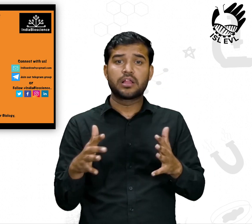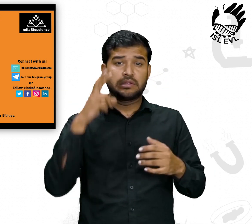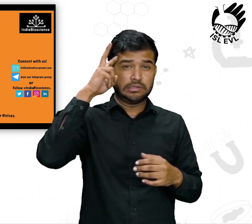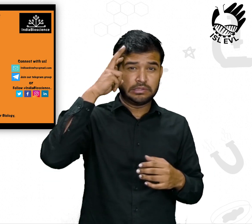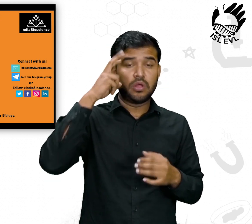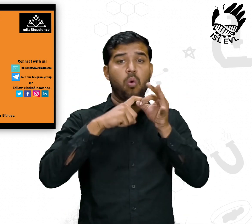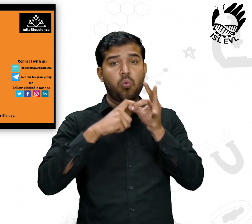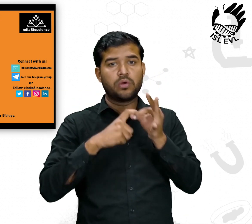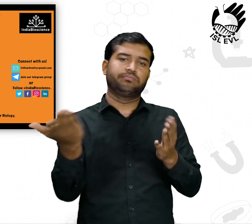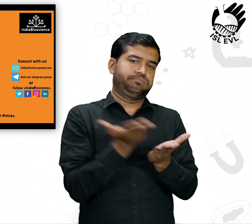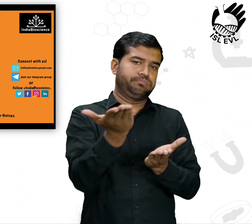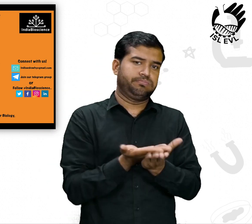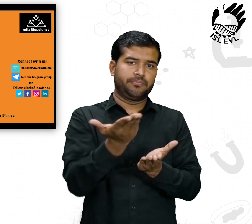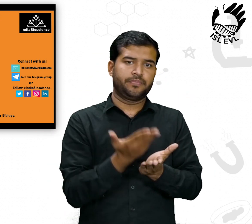explore, shoot them away to